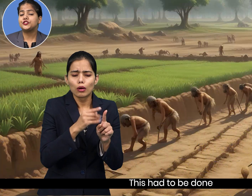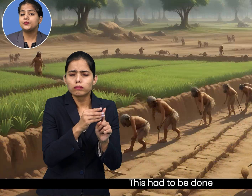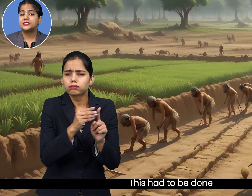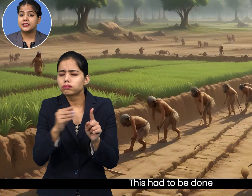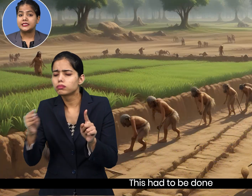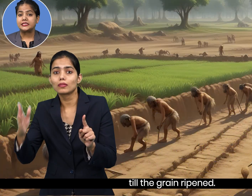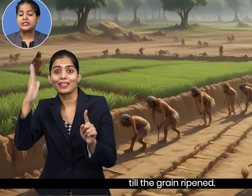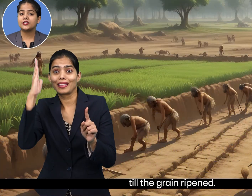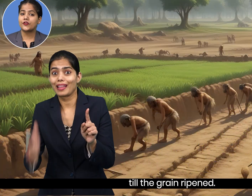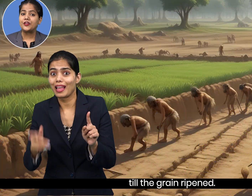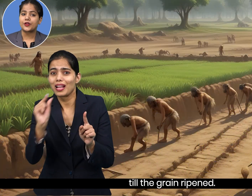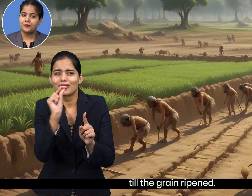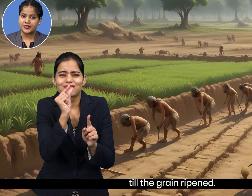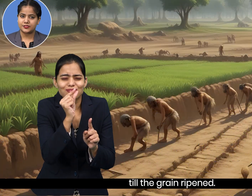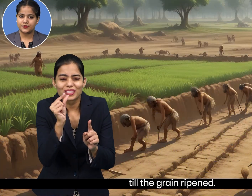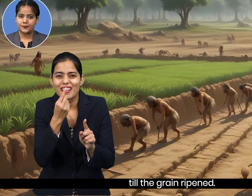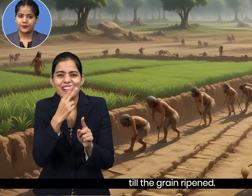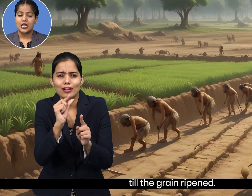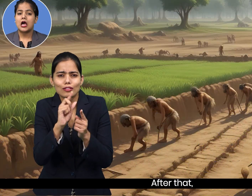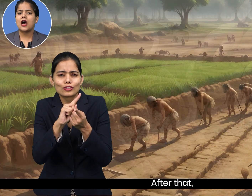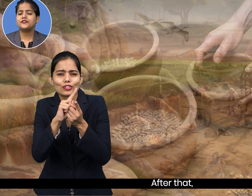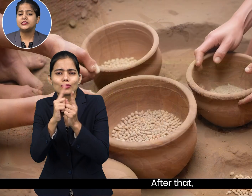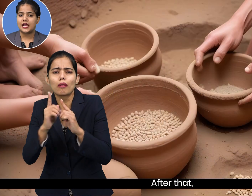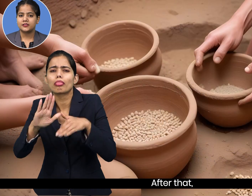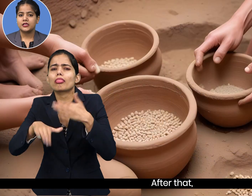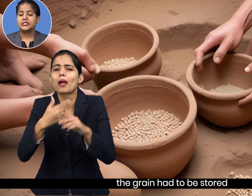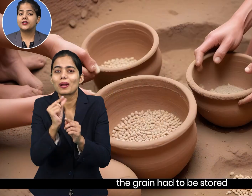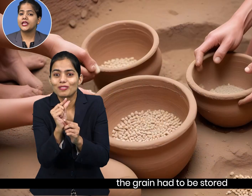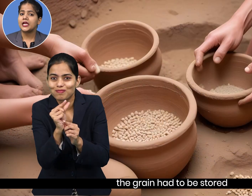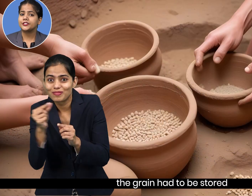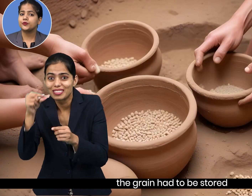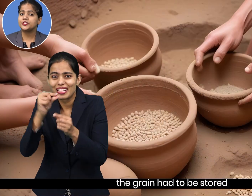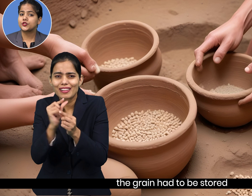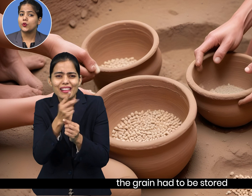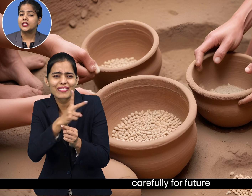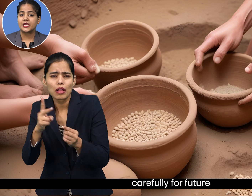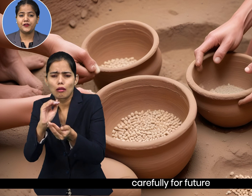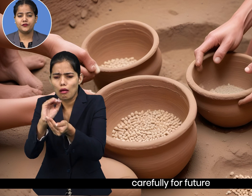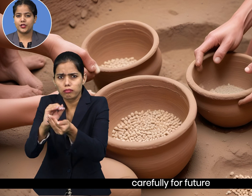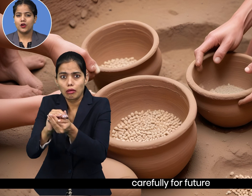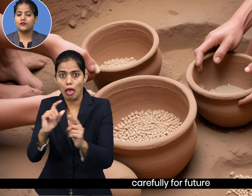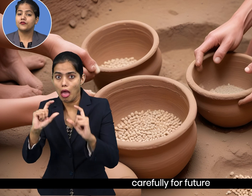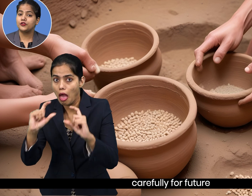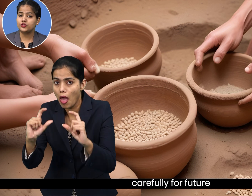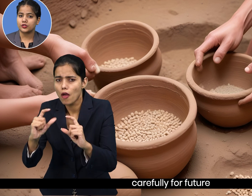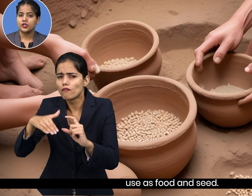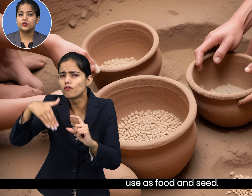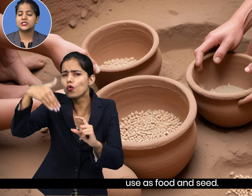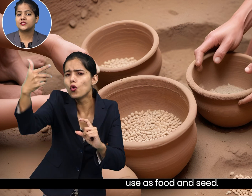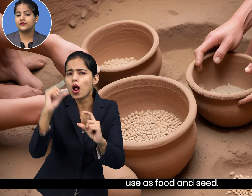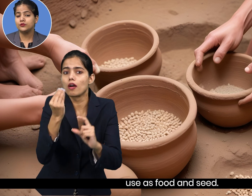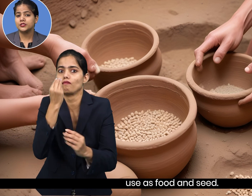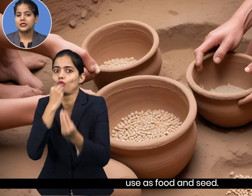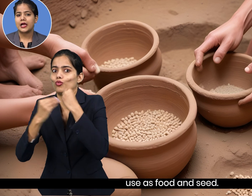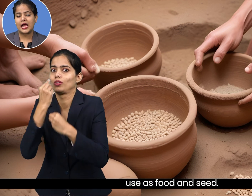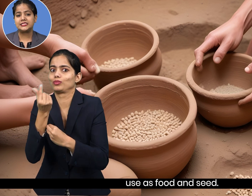This had to be done till the grain ripened. After that, the grain had to be stored carefully for future use